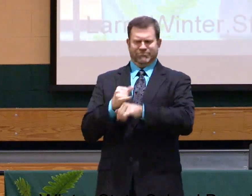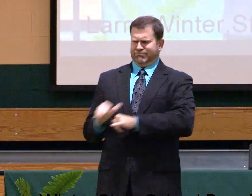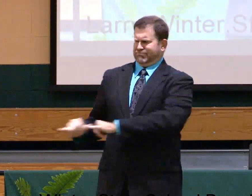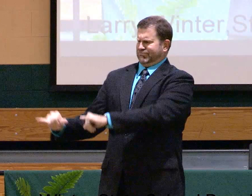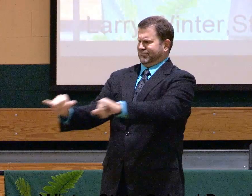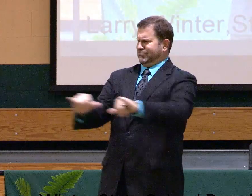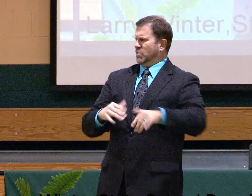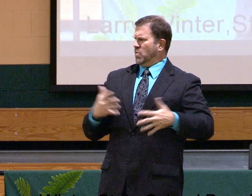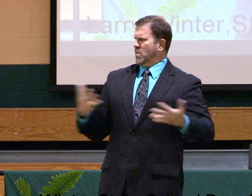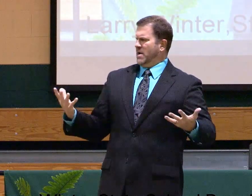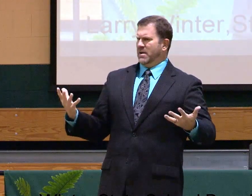Courage.